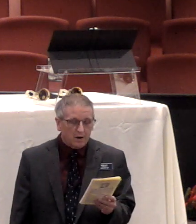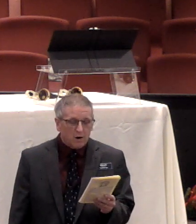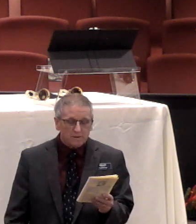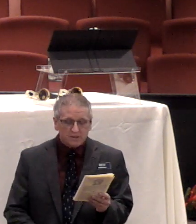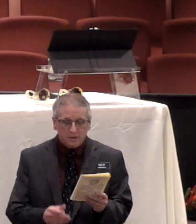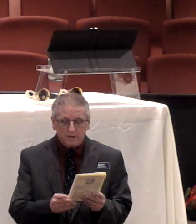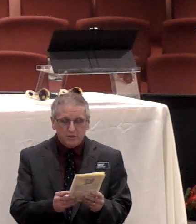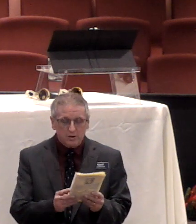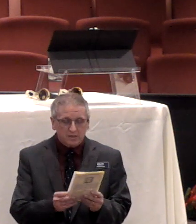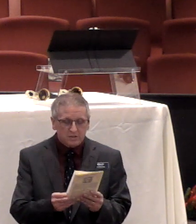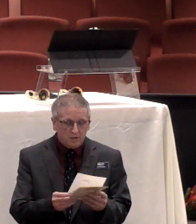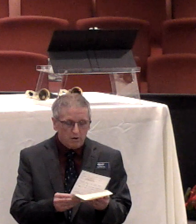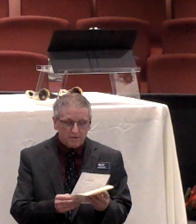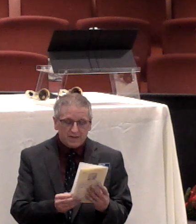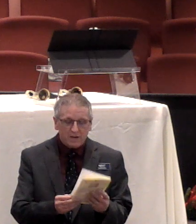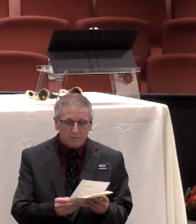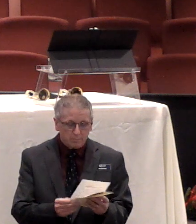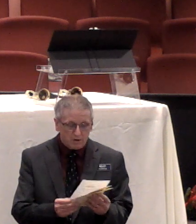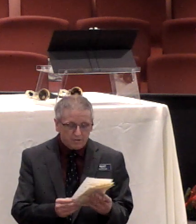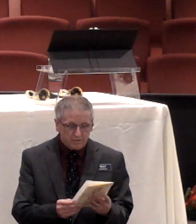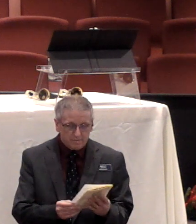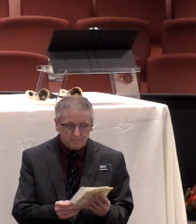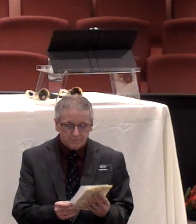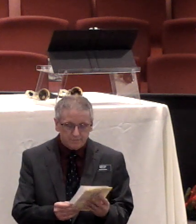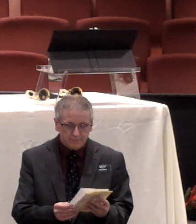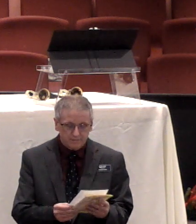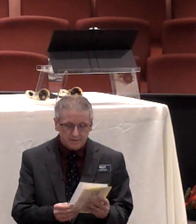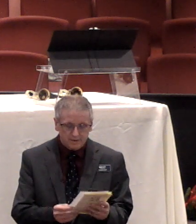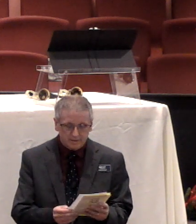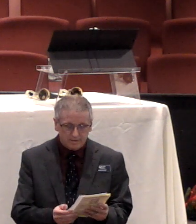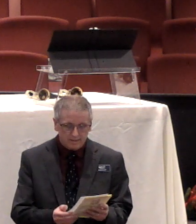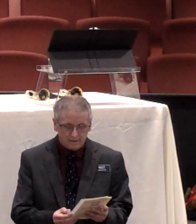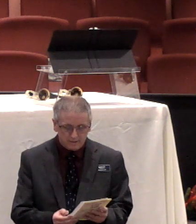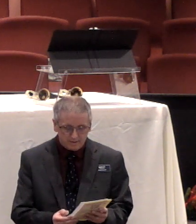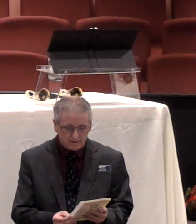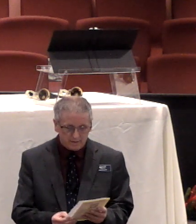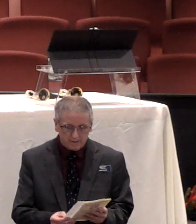child, their hearts still rejoiced over the human birth of